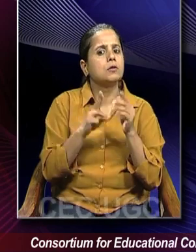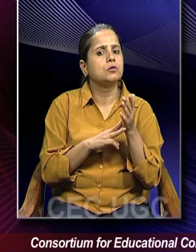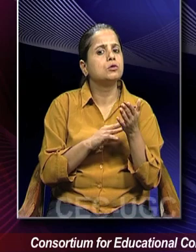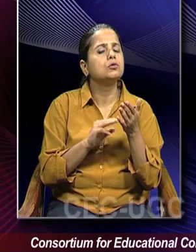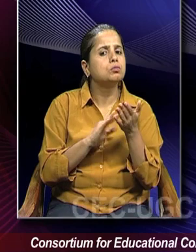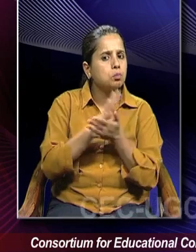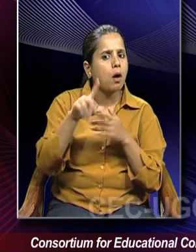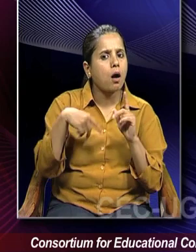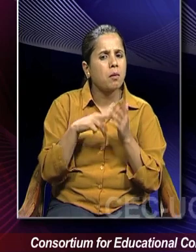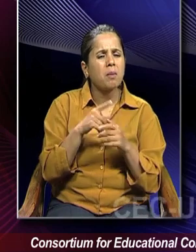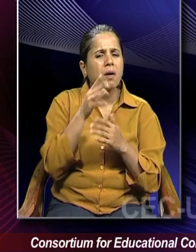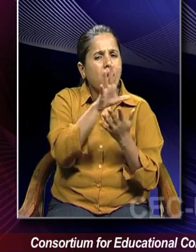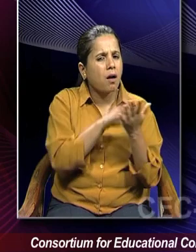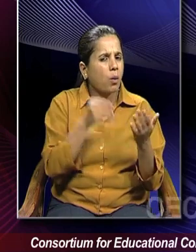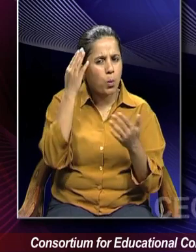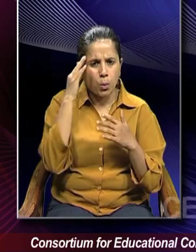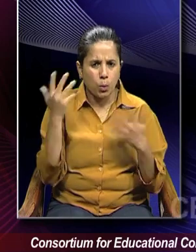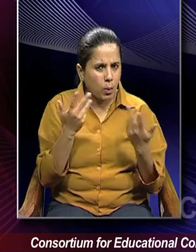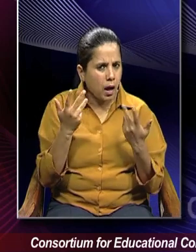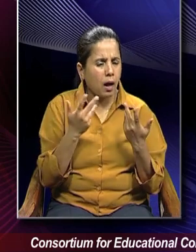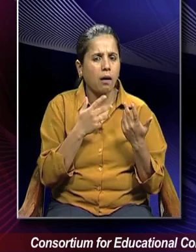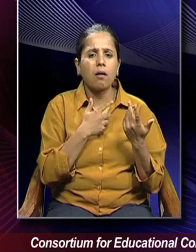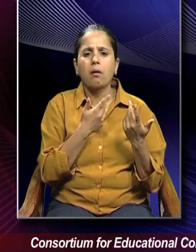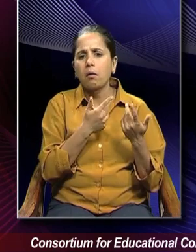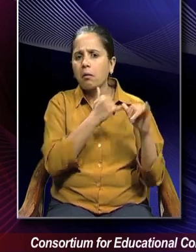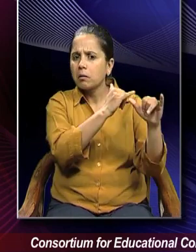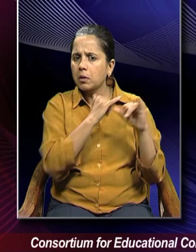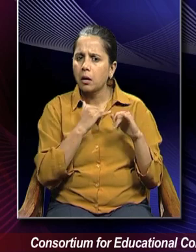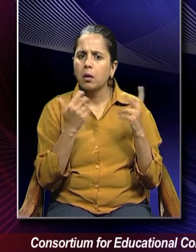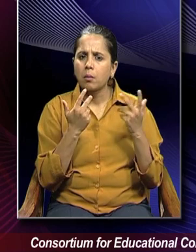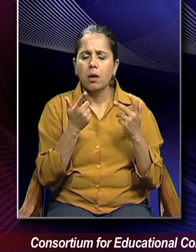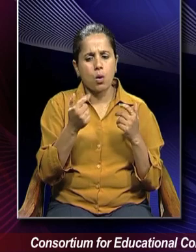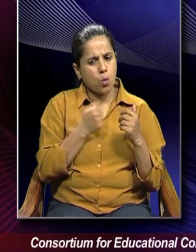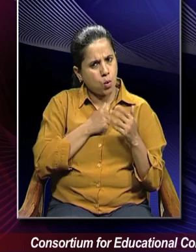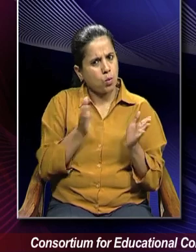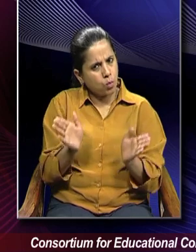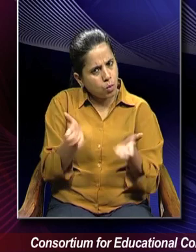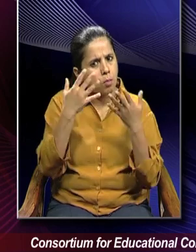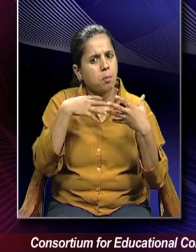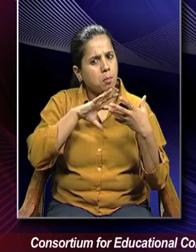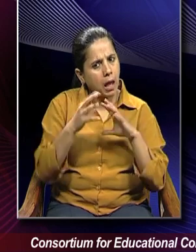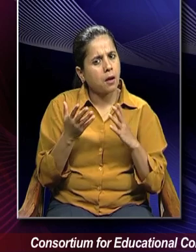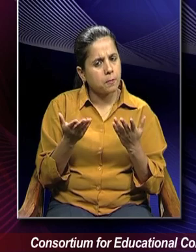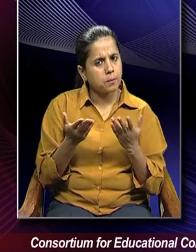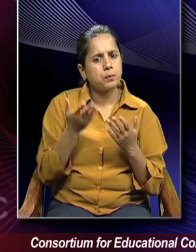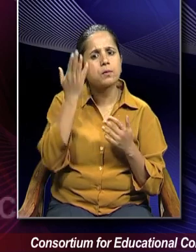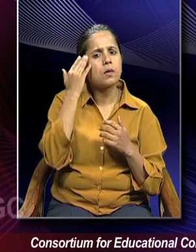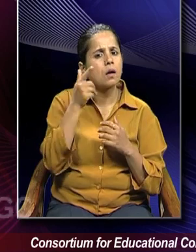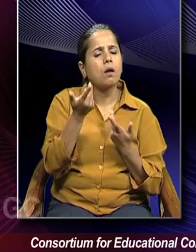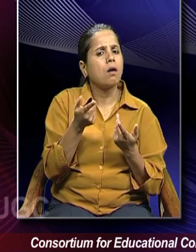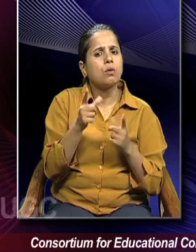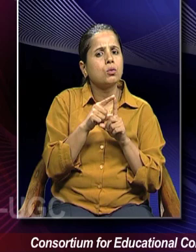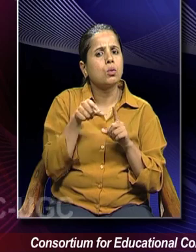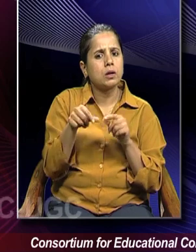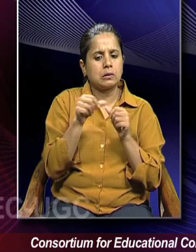why to imitate, why to replicate, why don't you create your own benchmark? Why don't you go to the path of